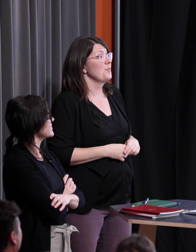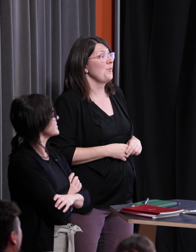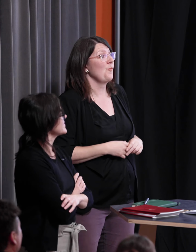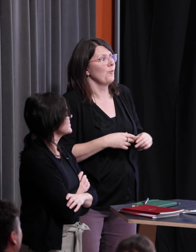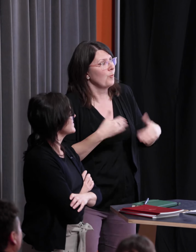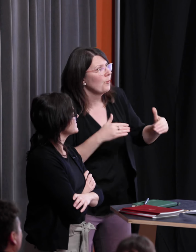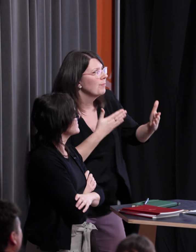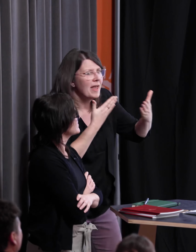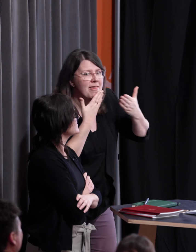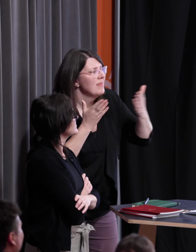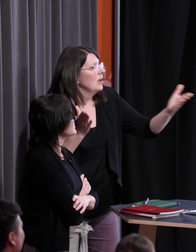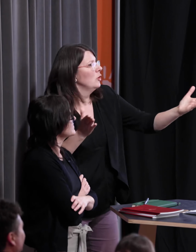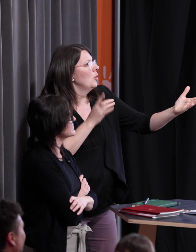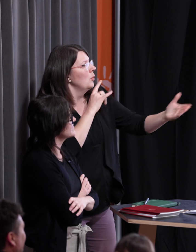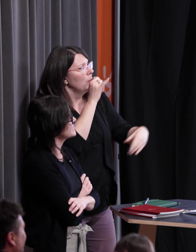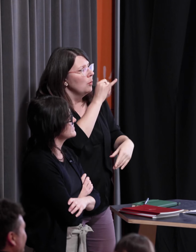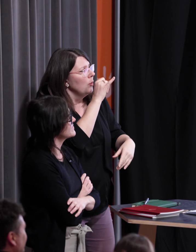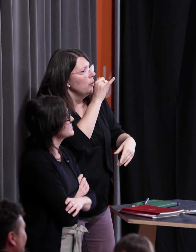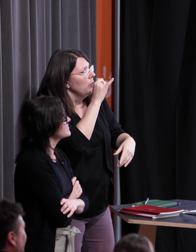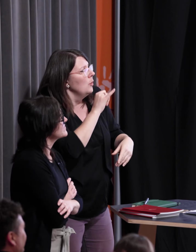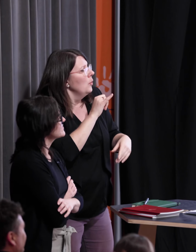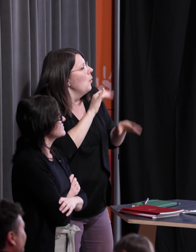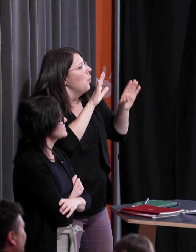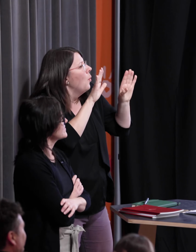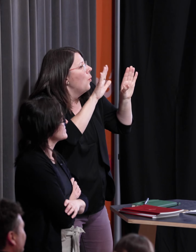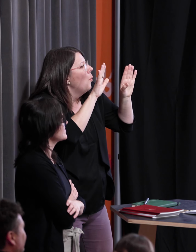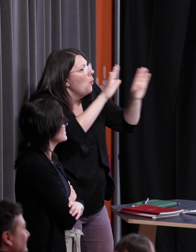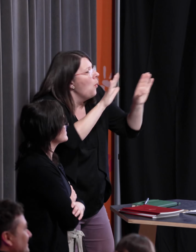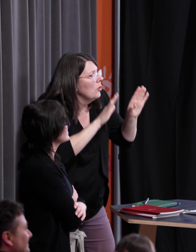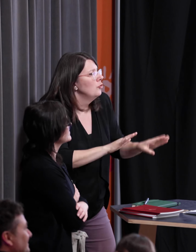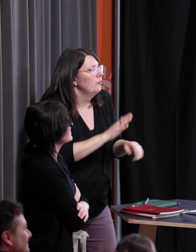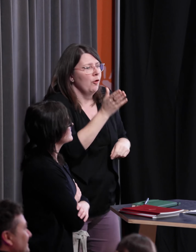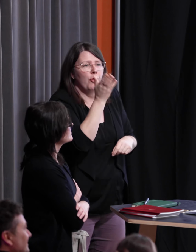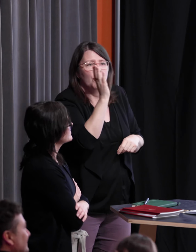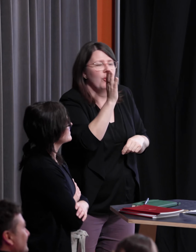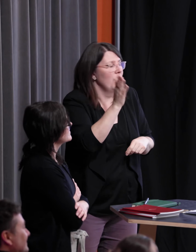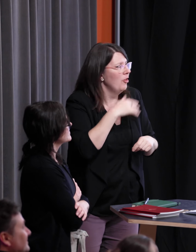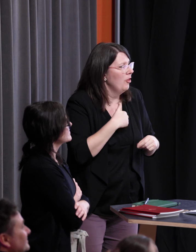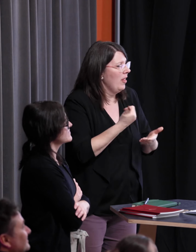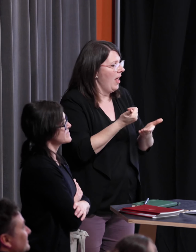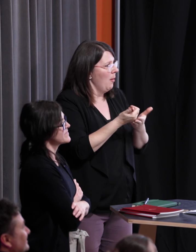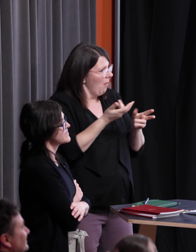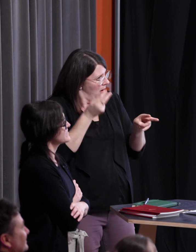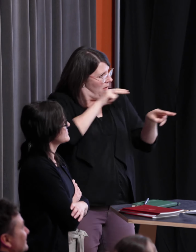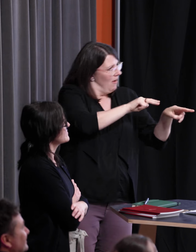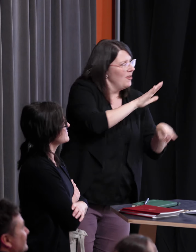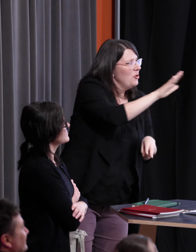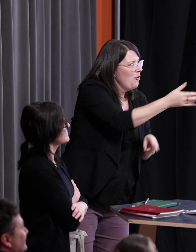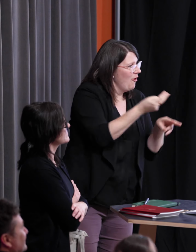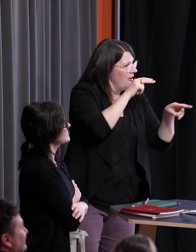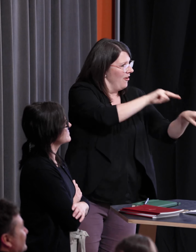Thank you both so much. That was such a wonderful talk and such an incredible way to bring us into your perspective, Tiphaine.